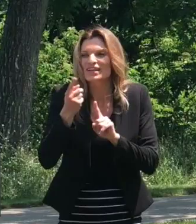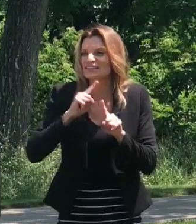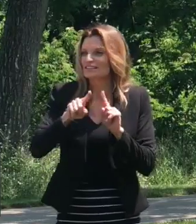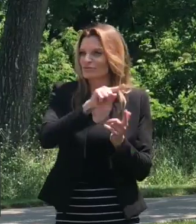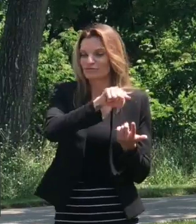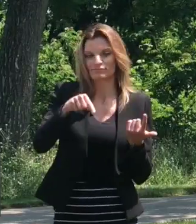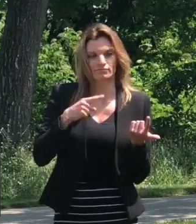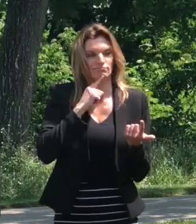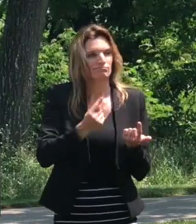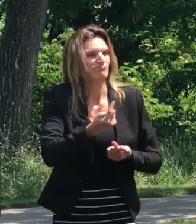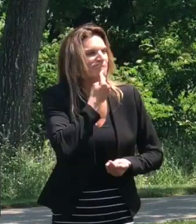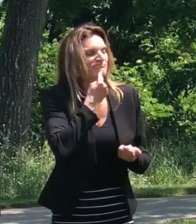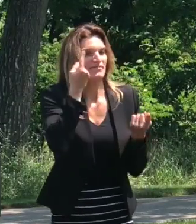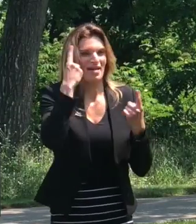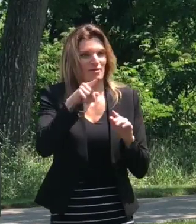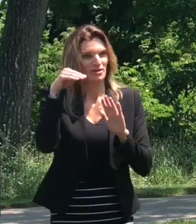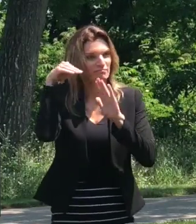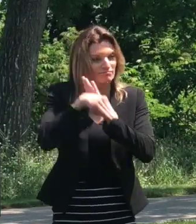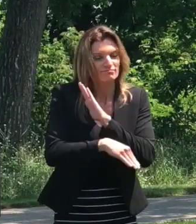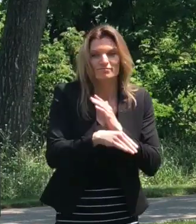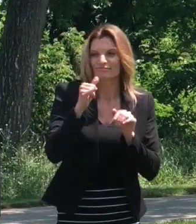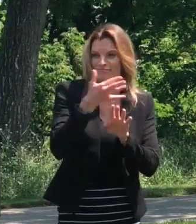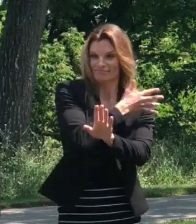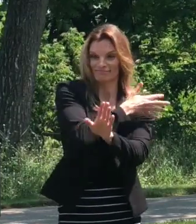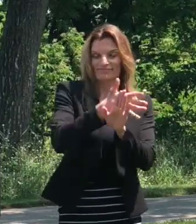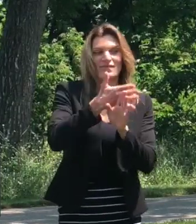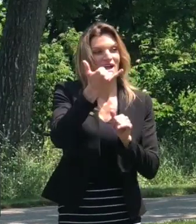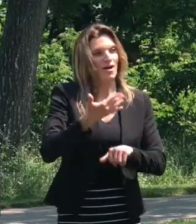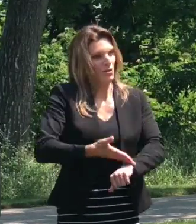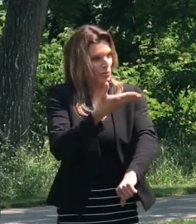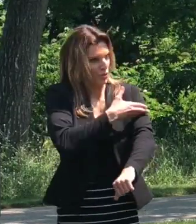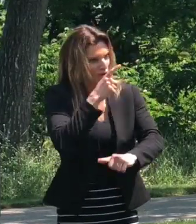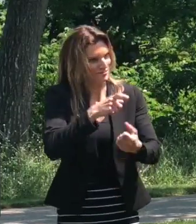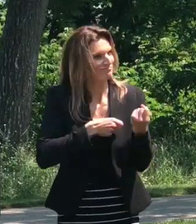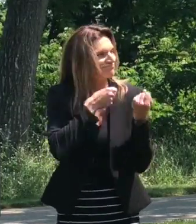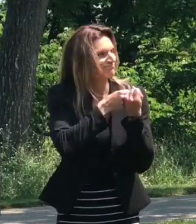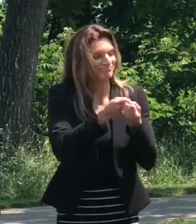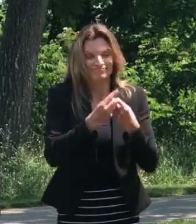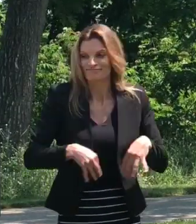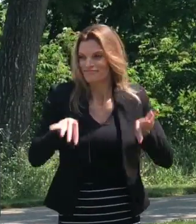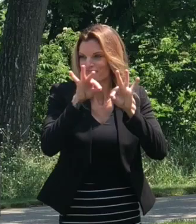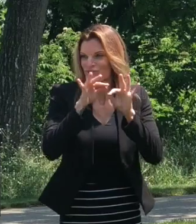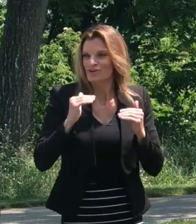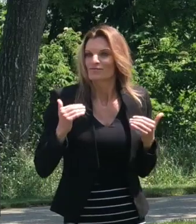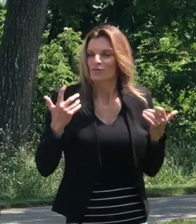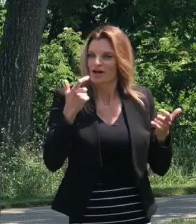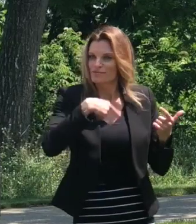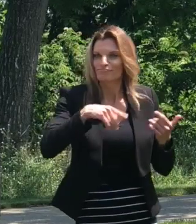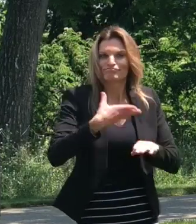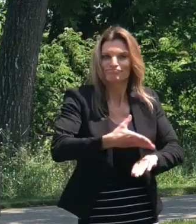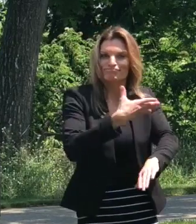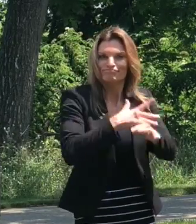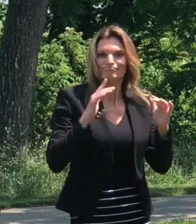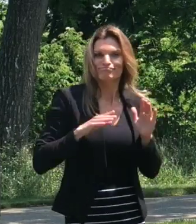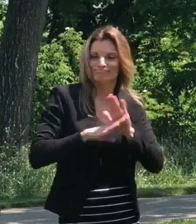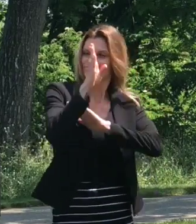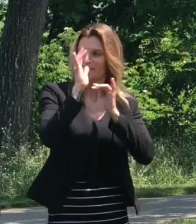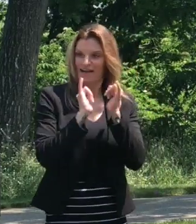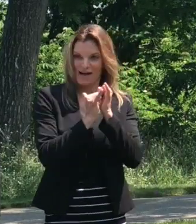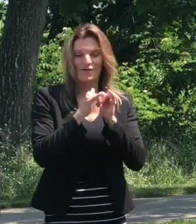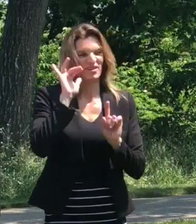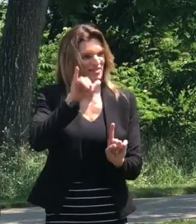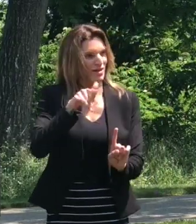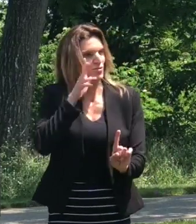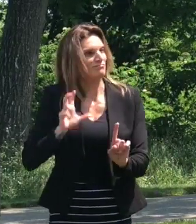sectors. And so that's why ensuring that communities like this have the resources and support they need to emerge successfully from